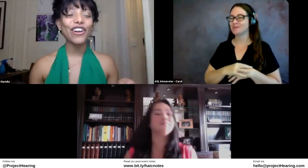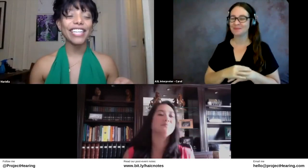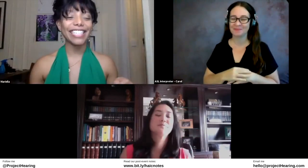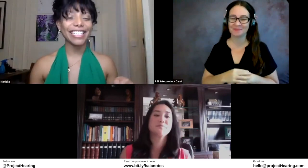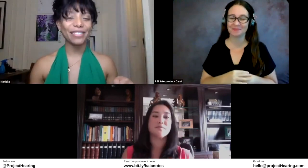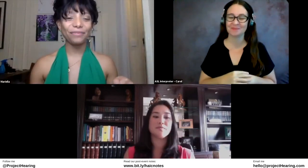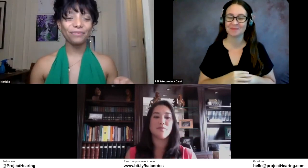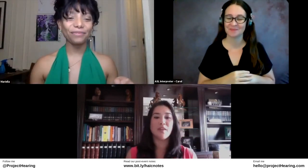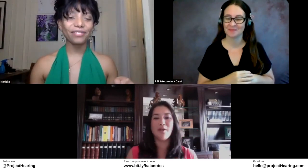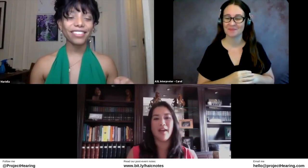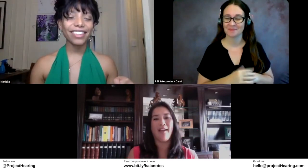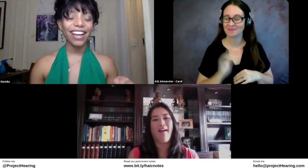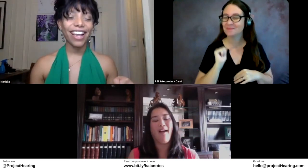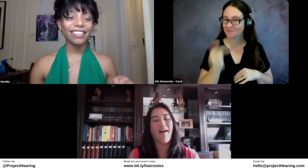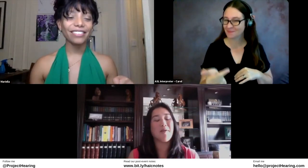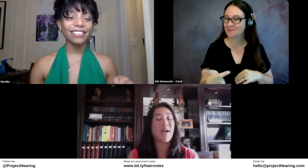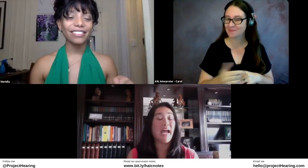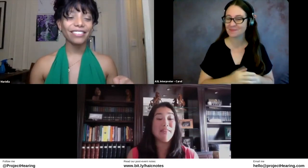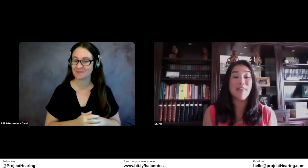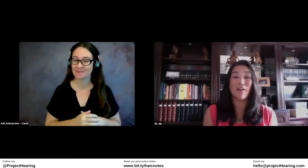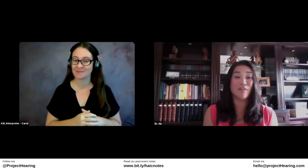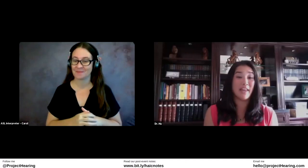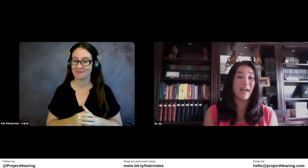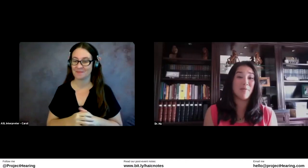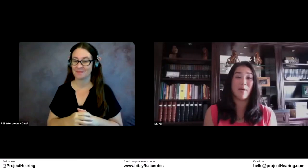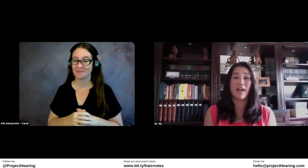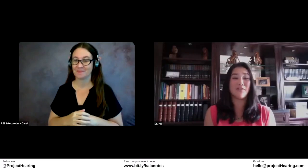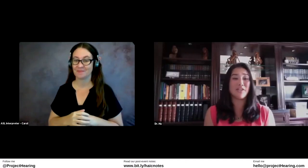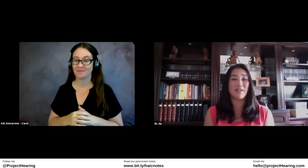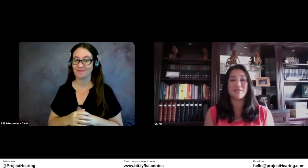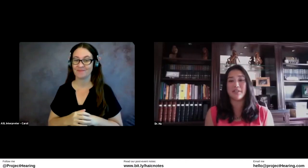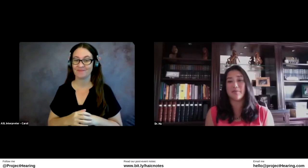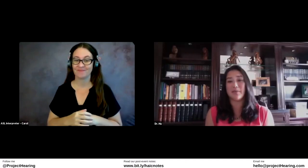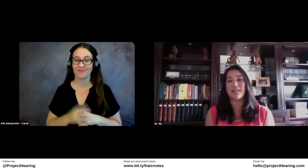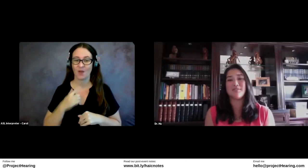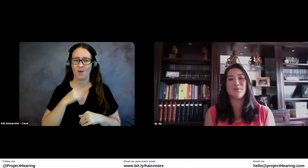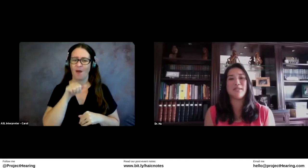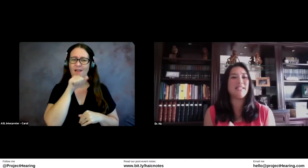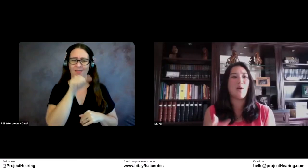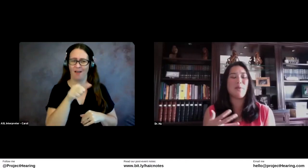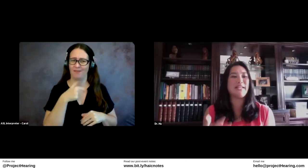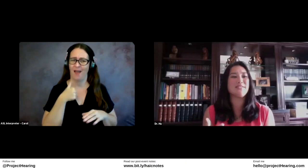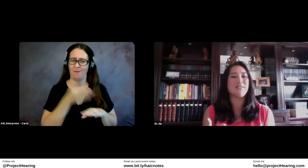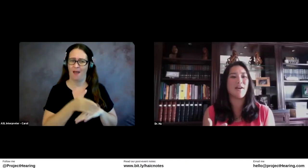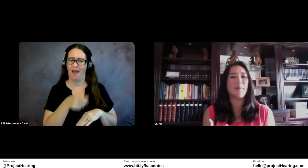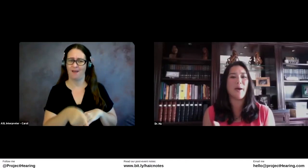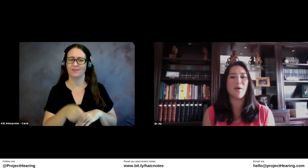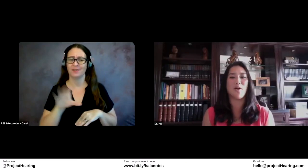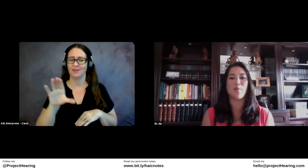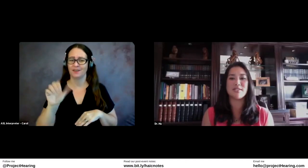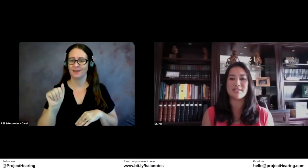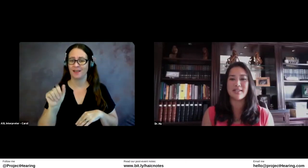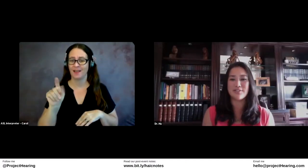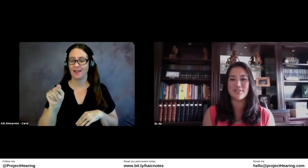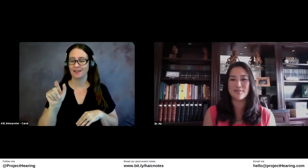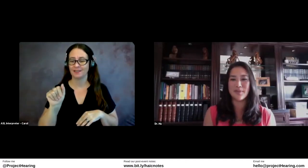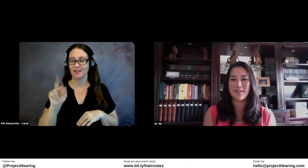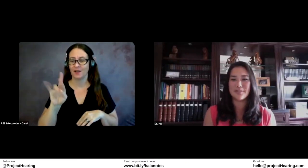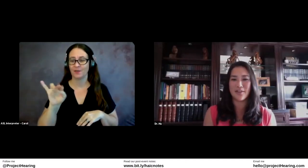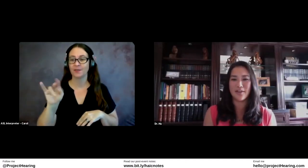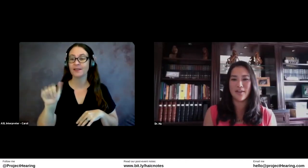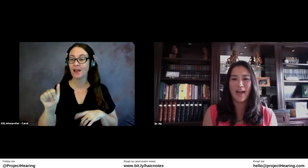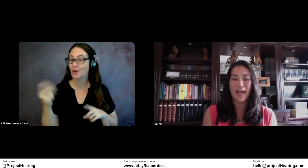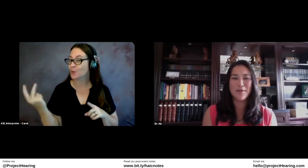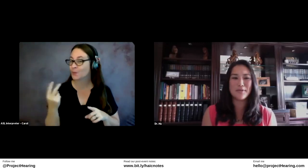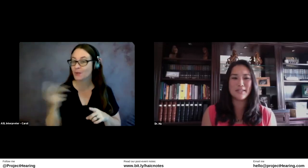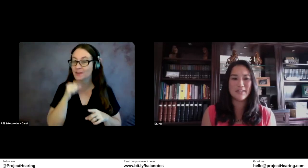is yours. Okay. I love that I'm going after Katarina because while we didn't talk about our presentations with each